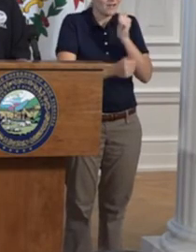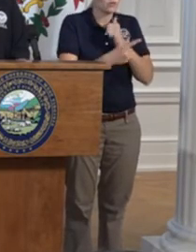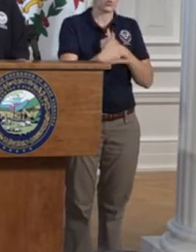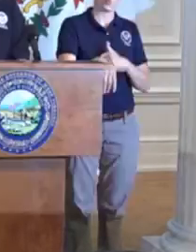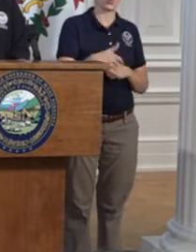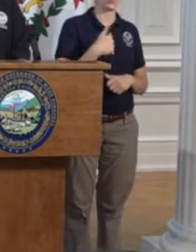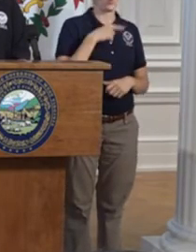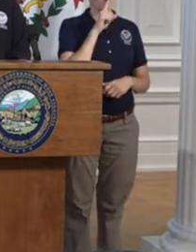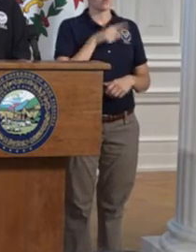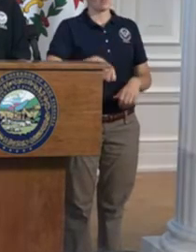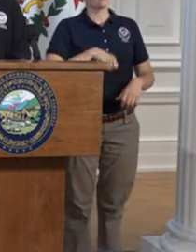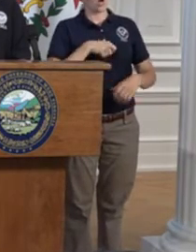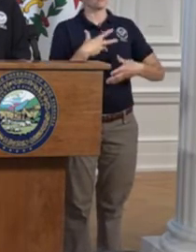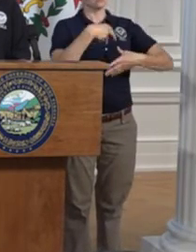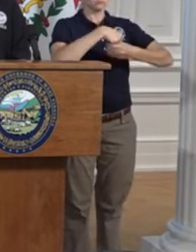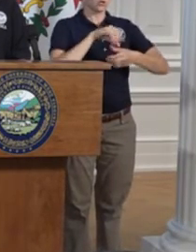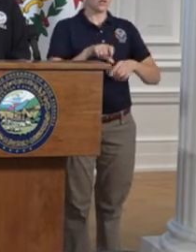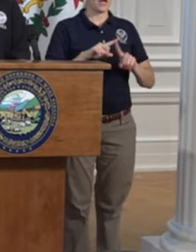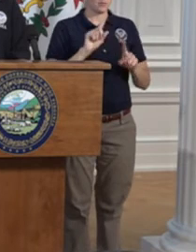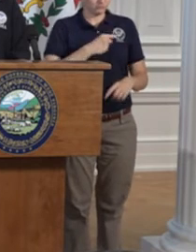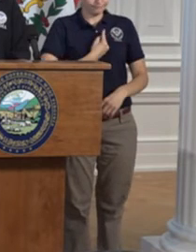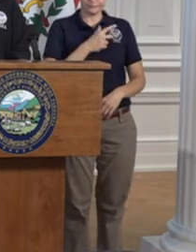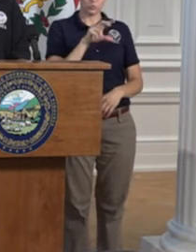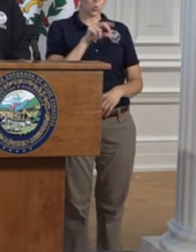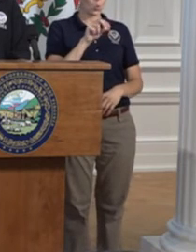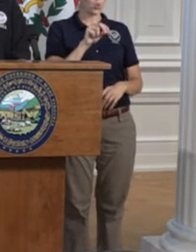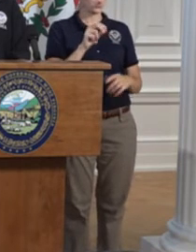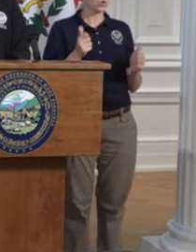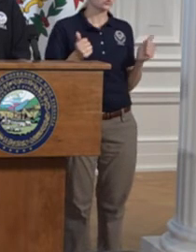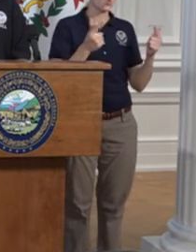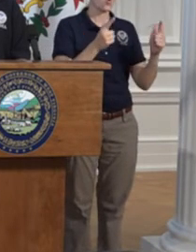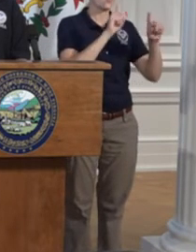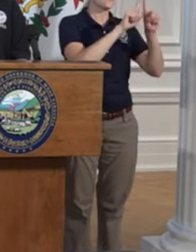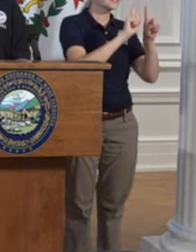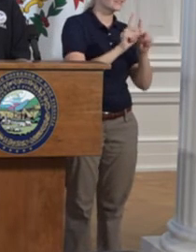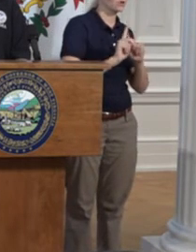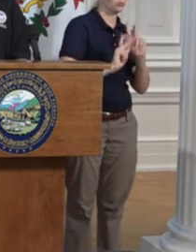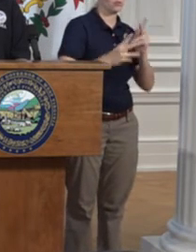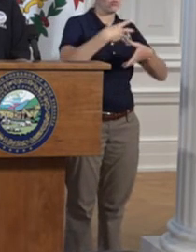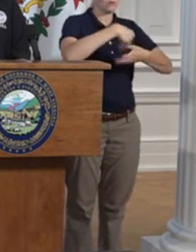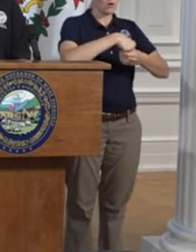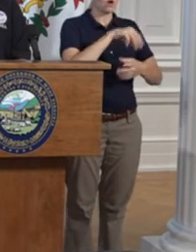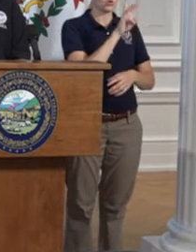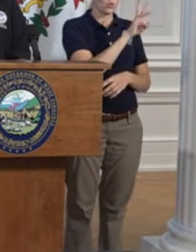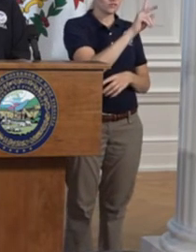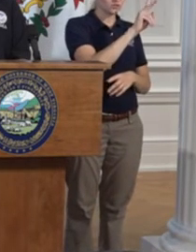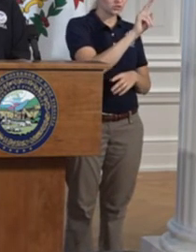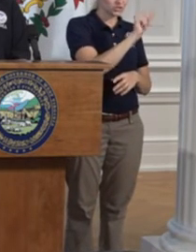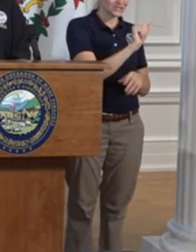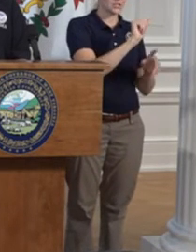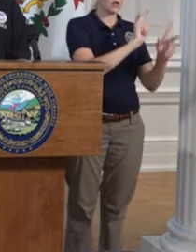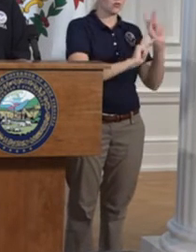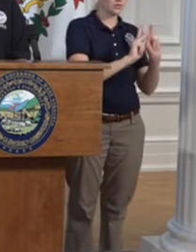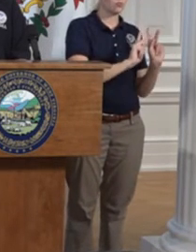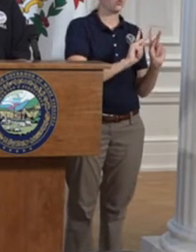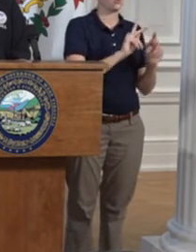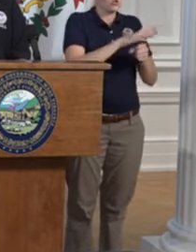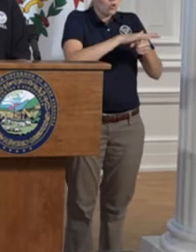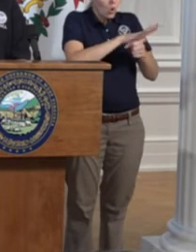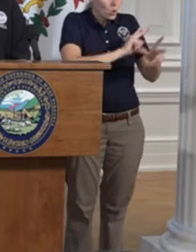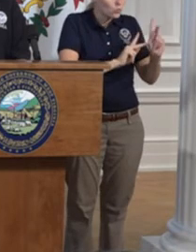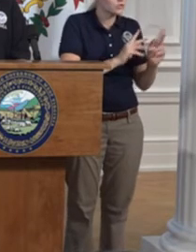not me. It's the team effort that's gone on with all the West Virginians, the locals that have stepped up to the plate to help, the